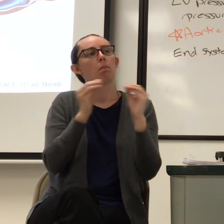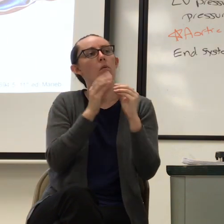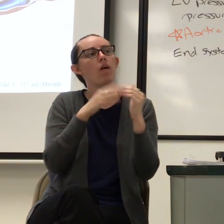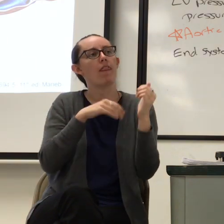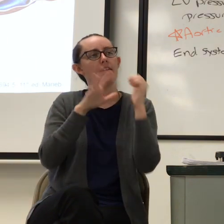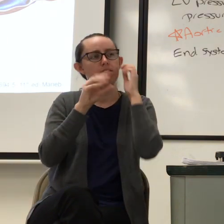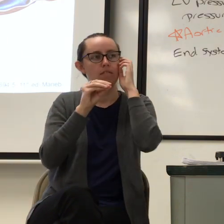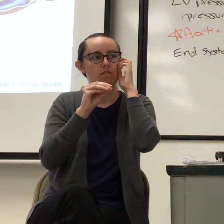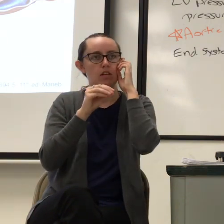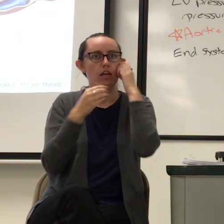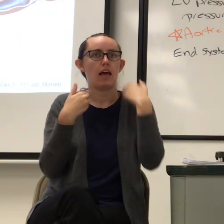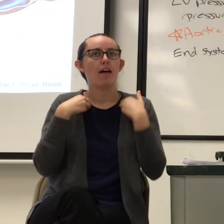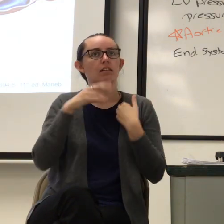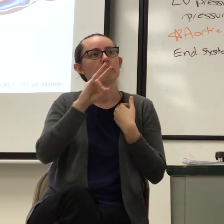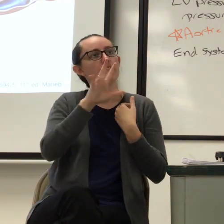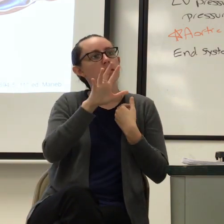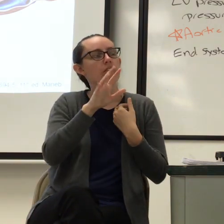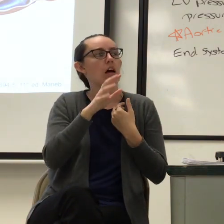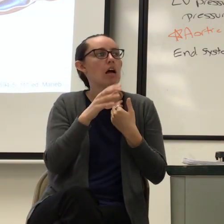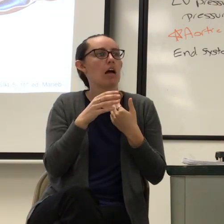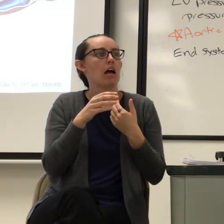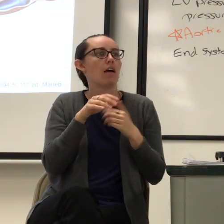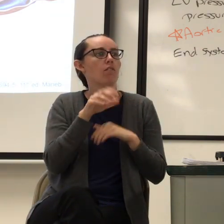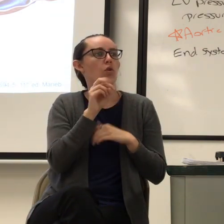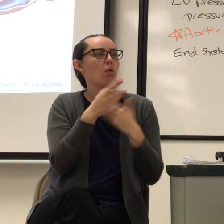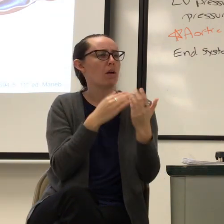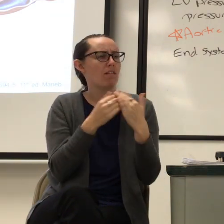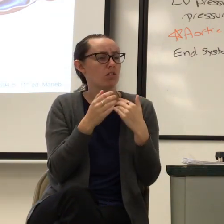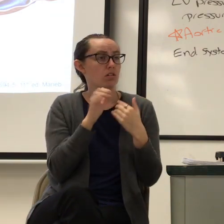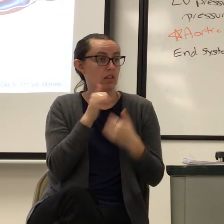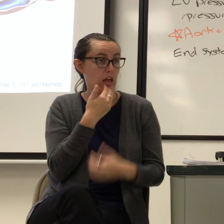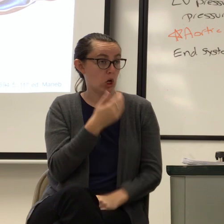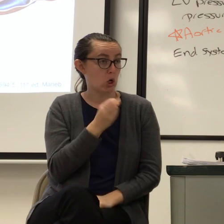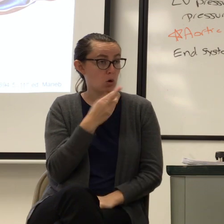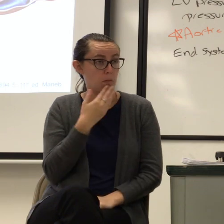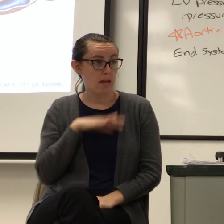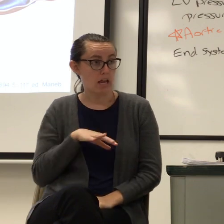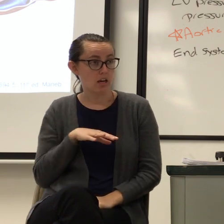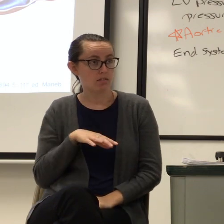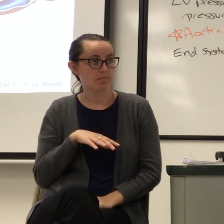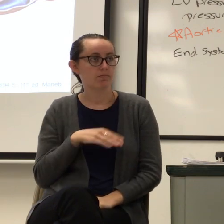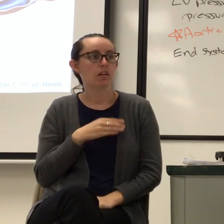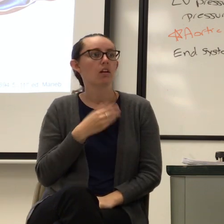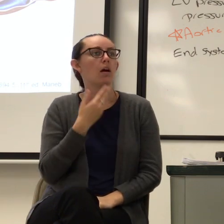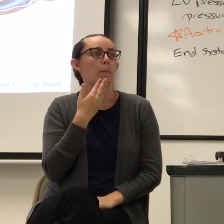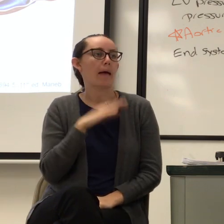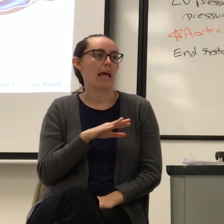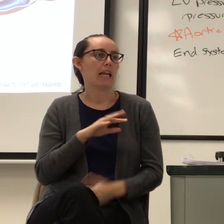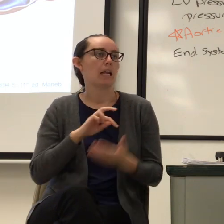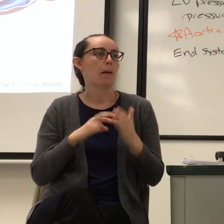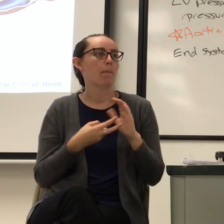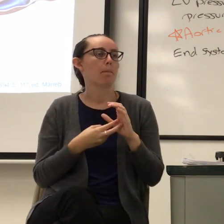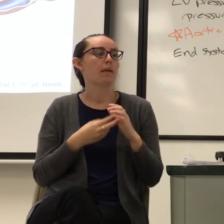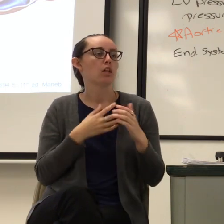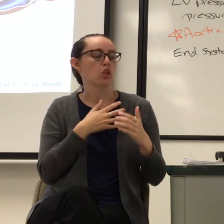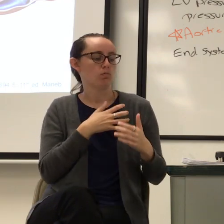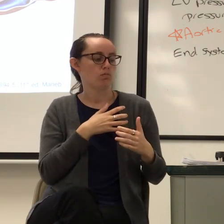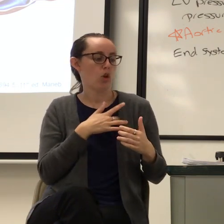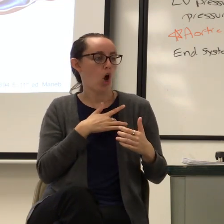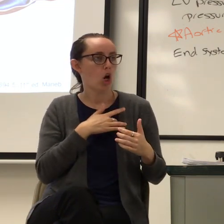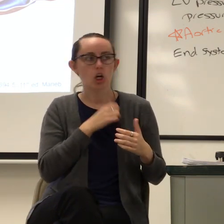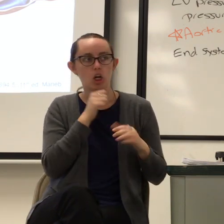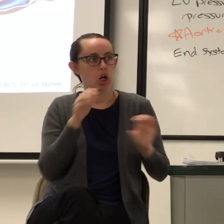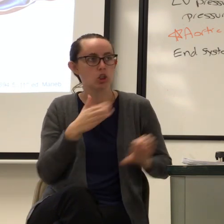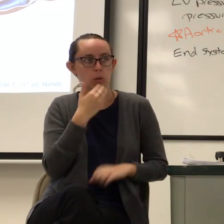higher. Is that good or bad? That's bad. Cardiac performance is doing worse. Maybe there's high blood pressure. Maybe there's